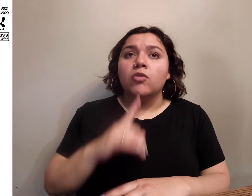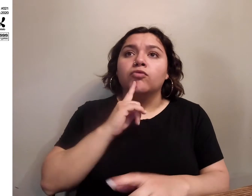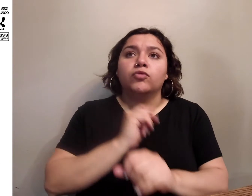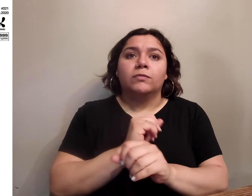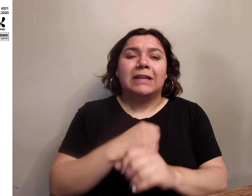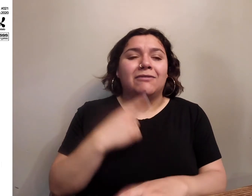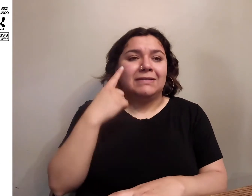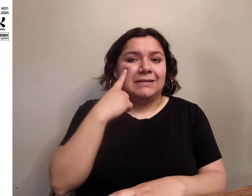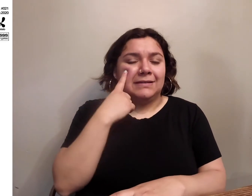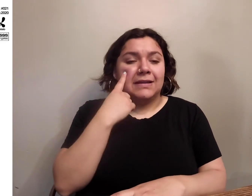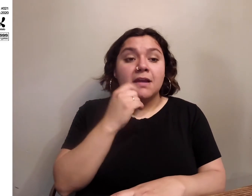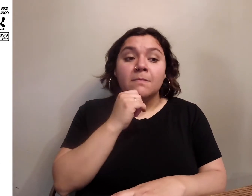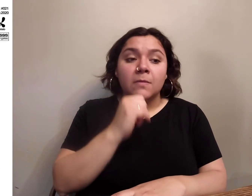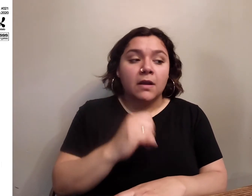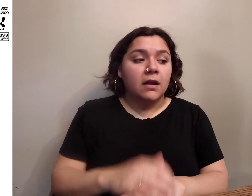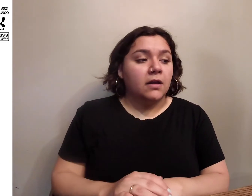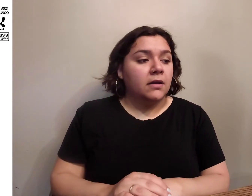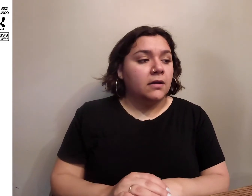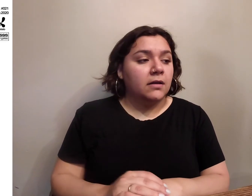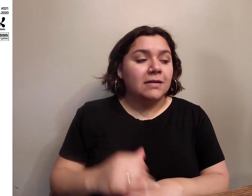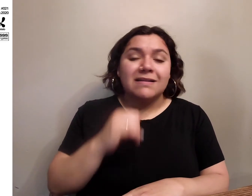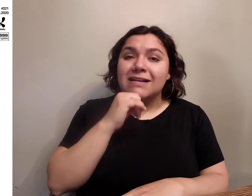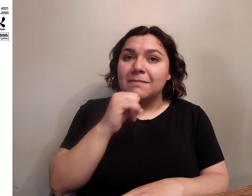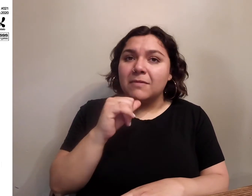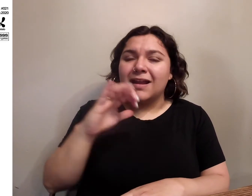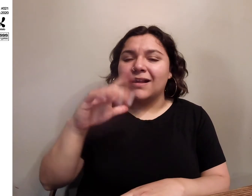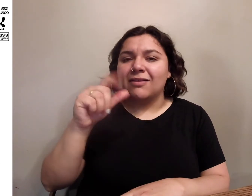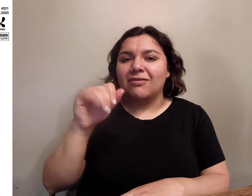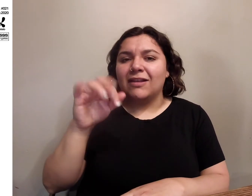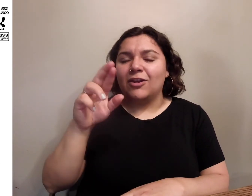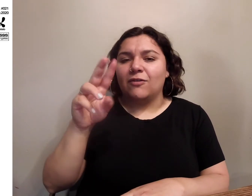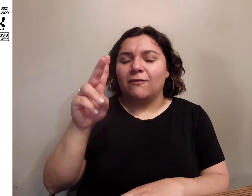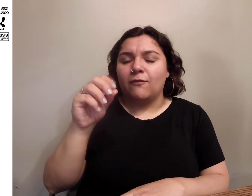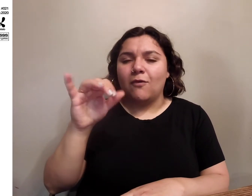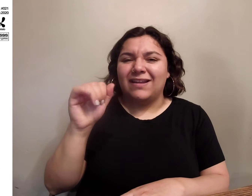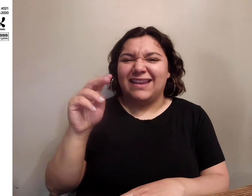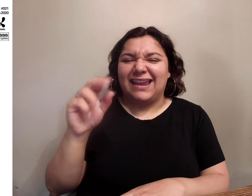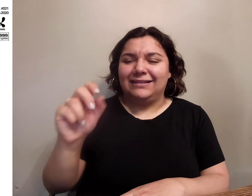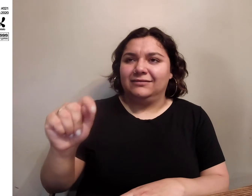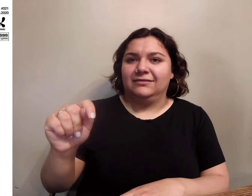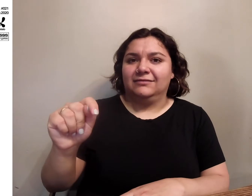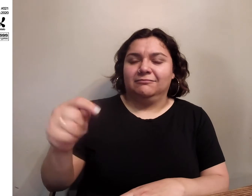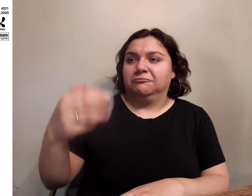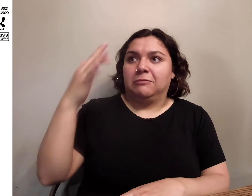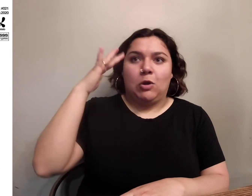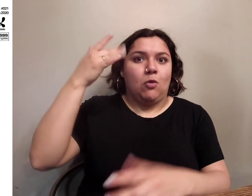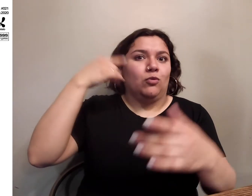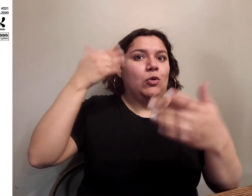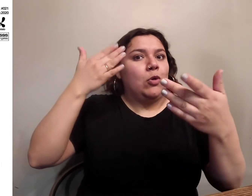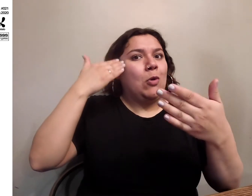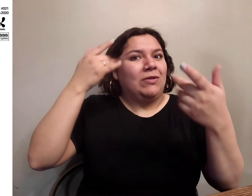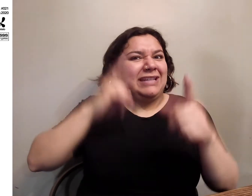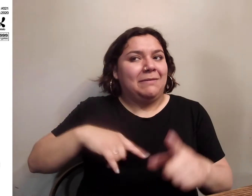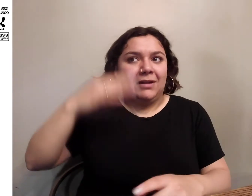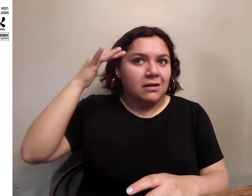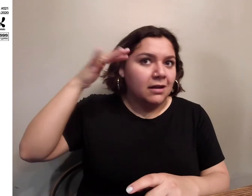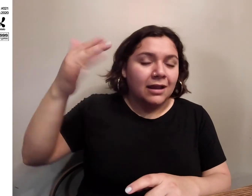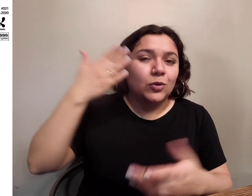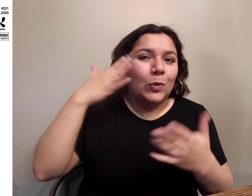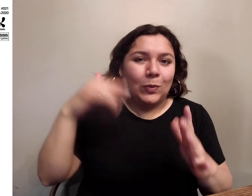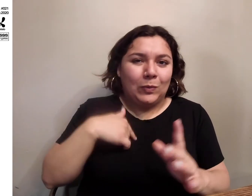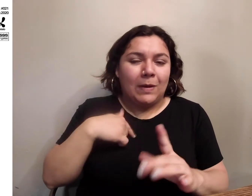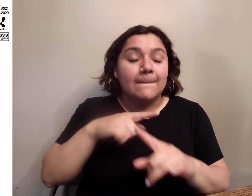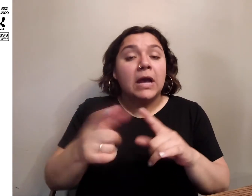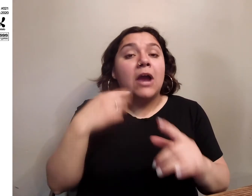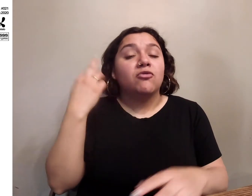thinking, I'm not clairvoyant, not so I'm not sure, but there are things that I